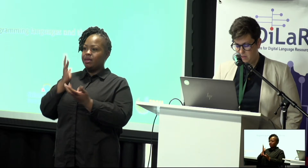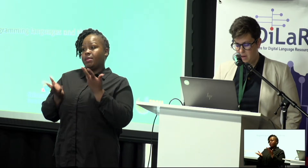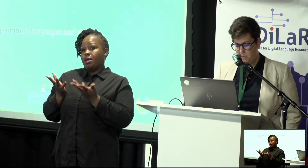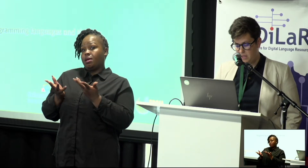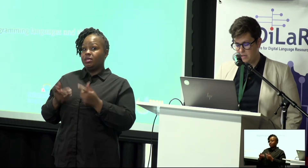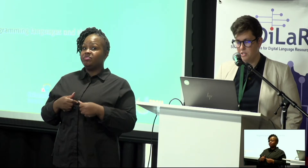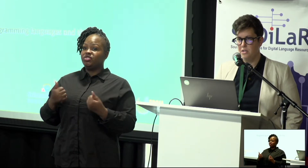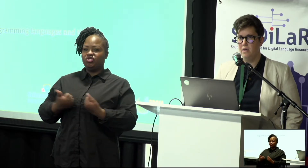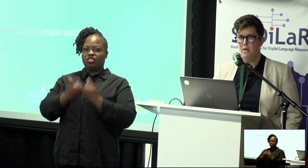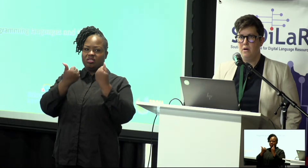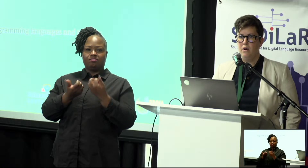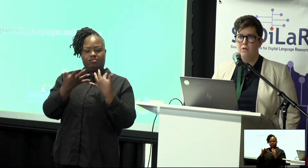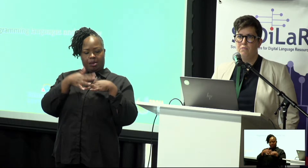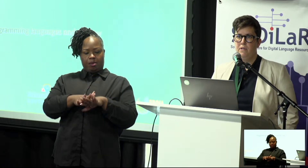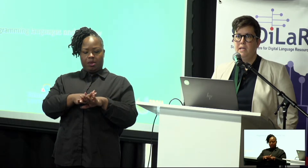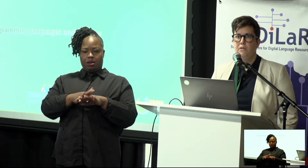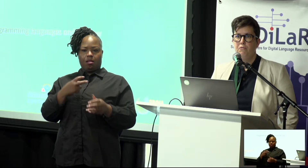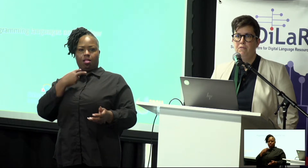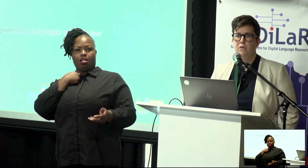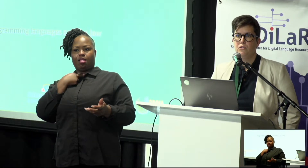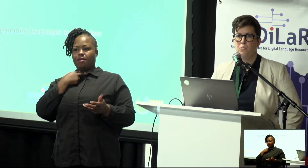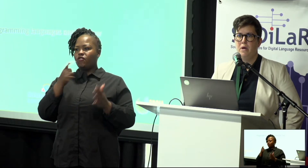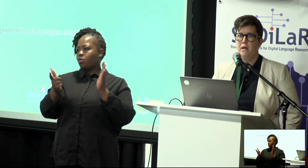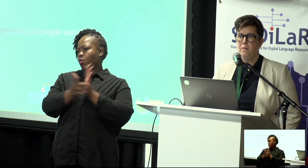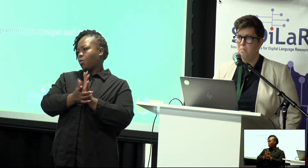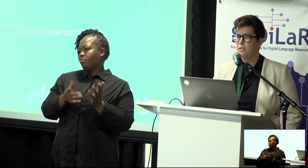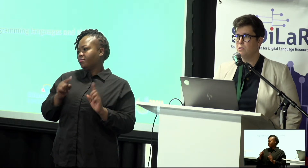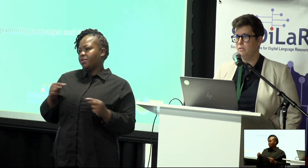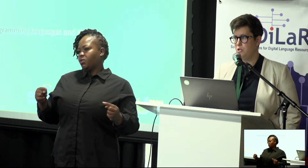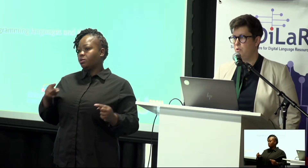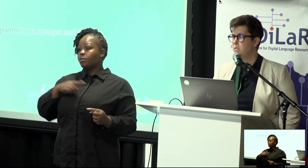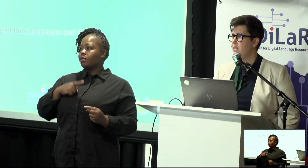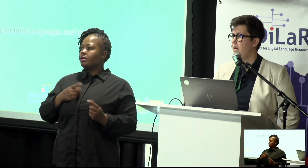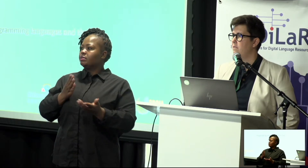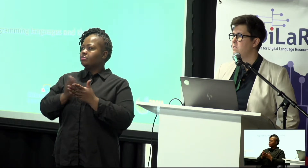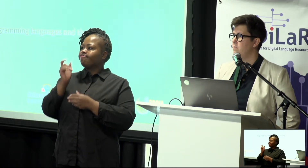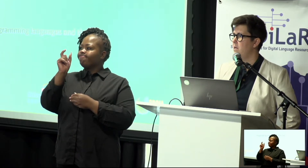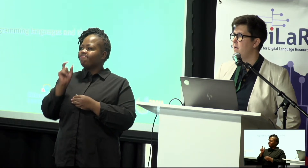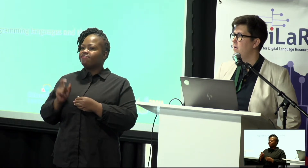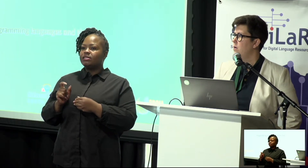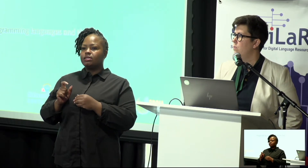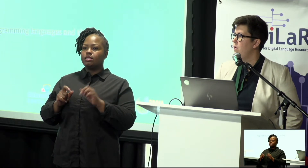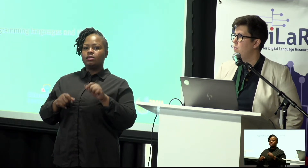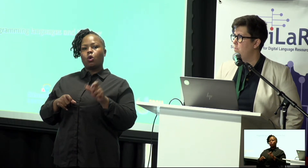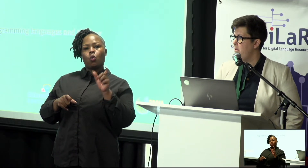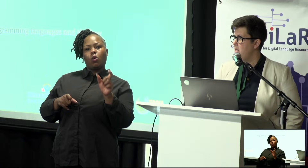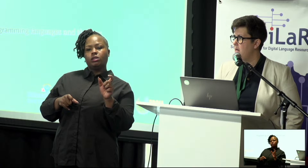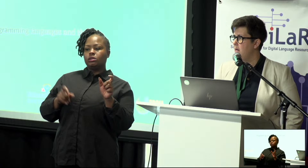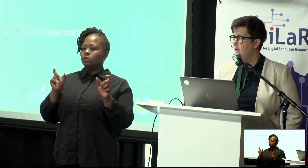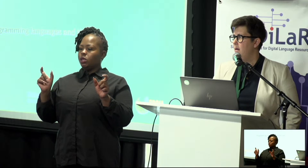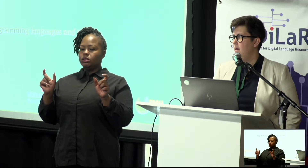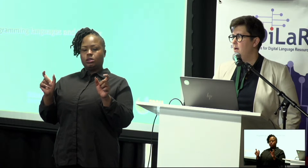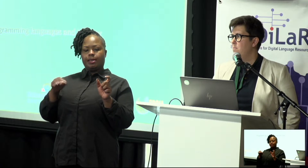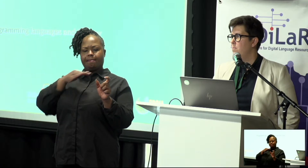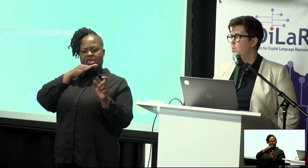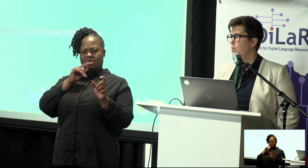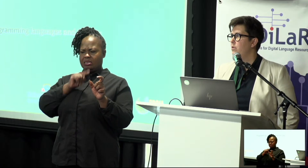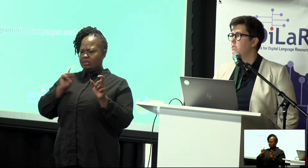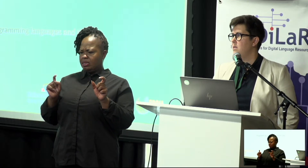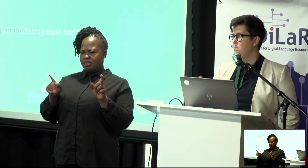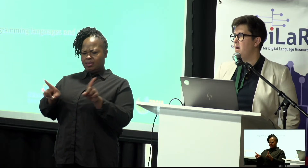challenge in the application of legal fields where multiple terms can have similar or equal meaning,